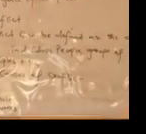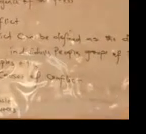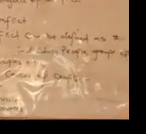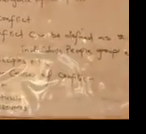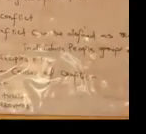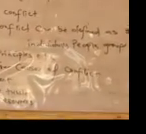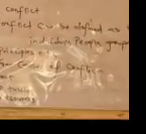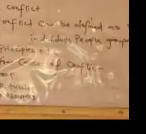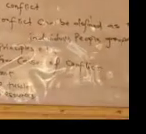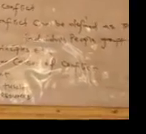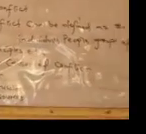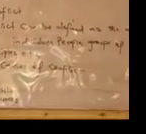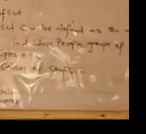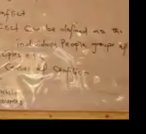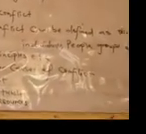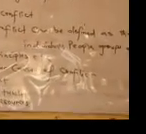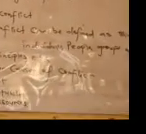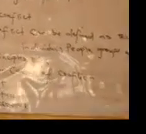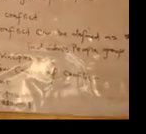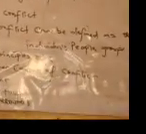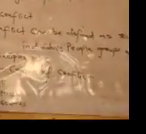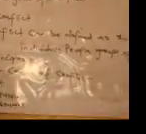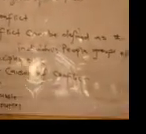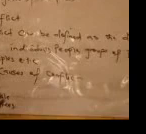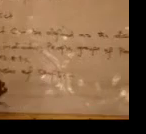Then the last one is